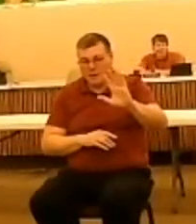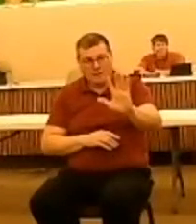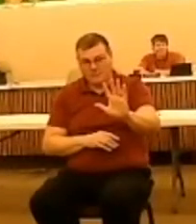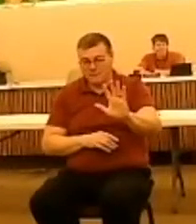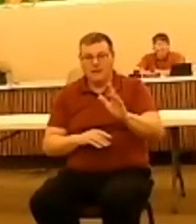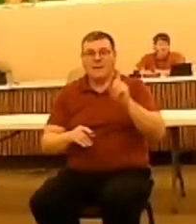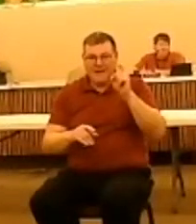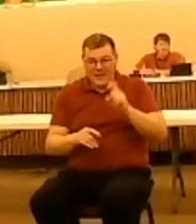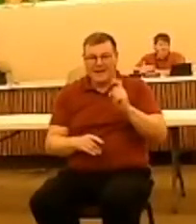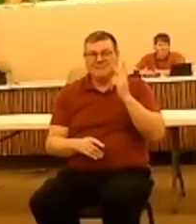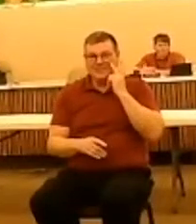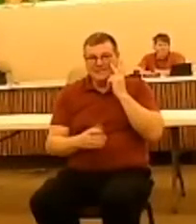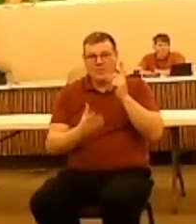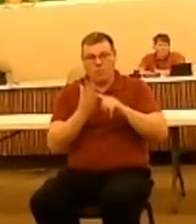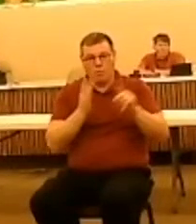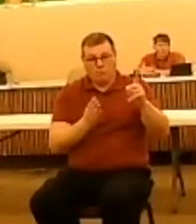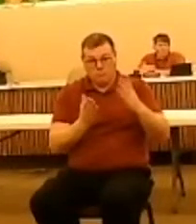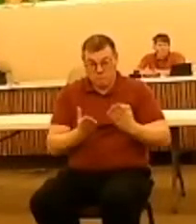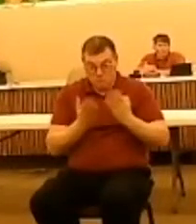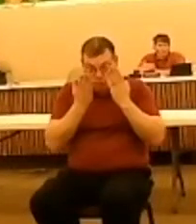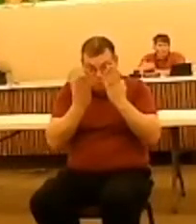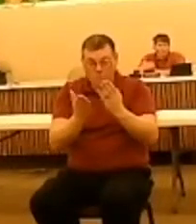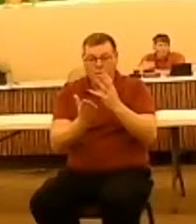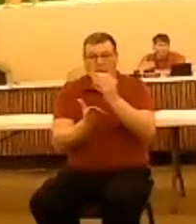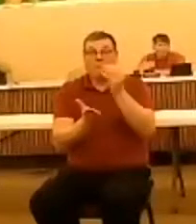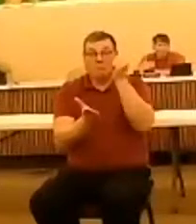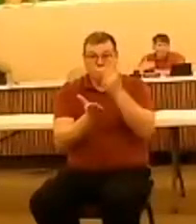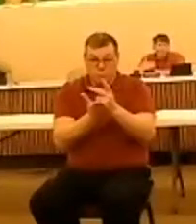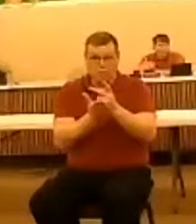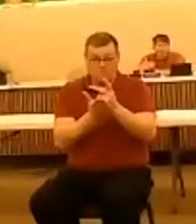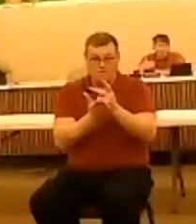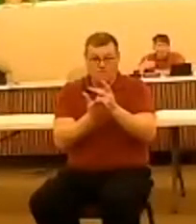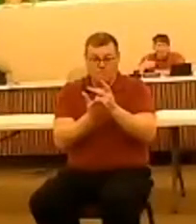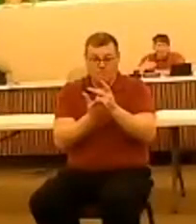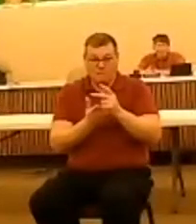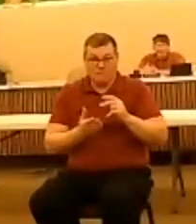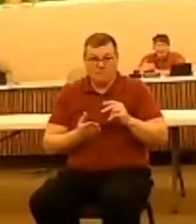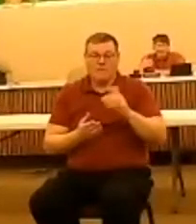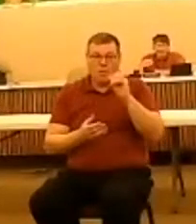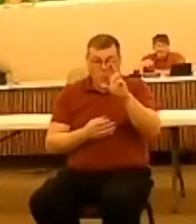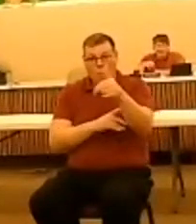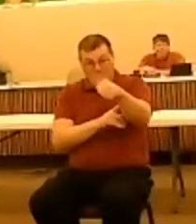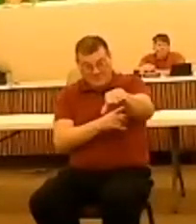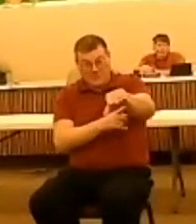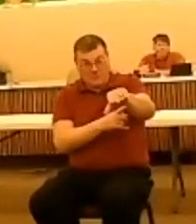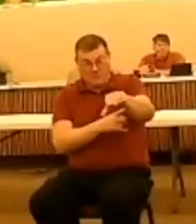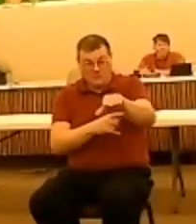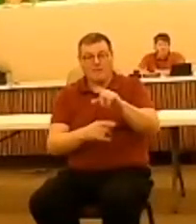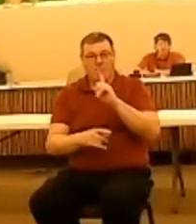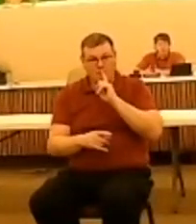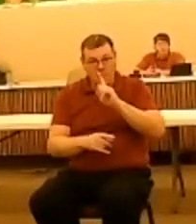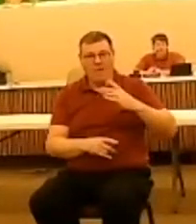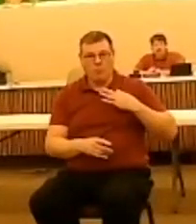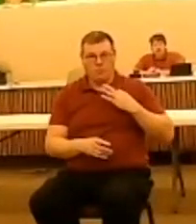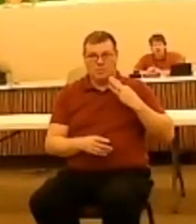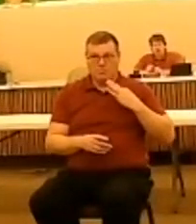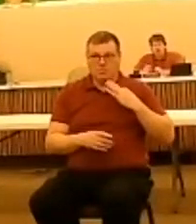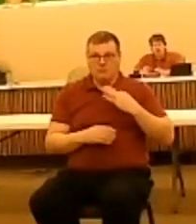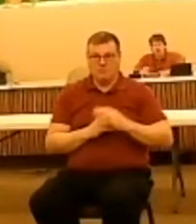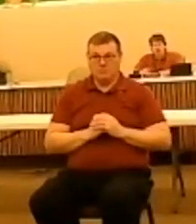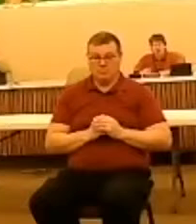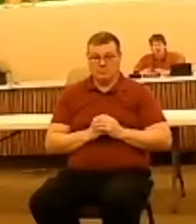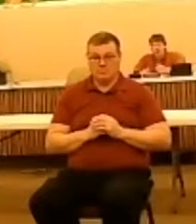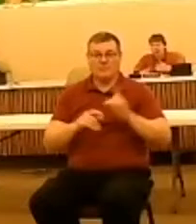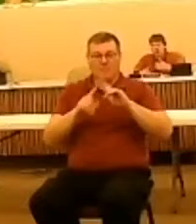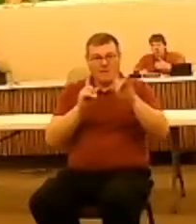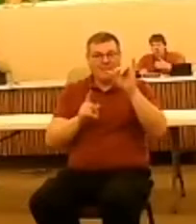he's actually proposing and approve or deny the actual application. So that goes